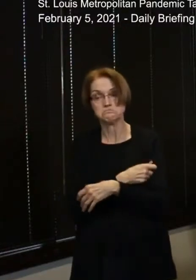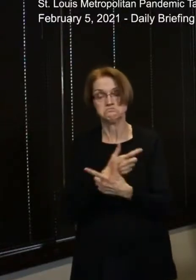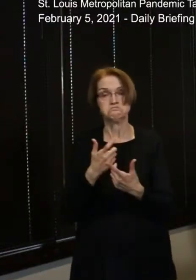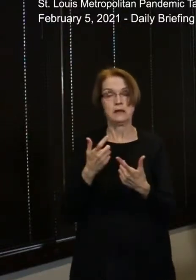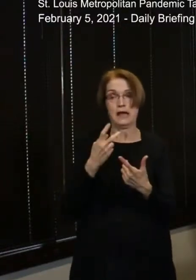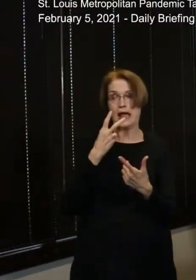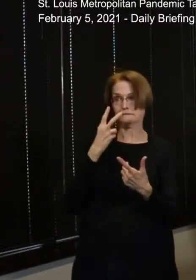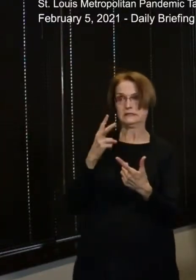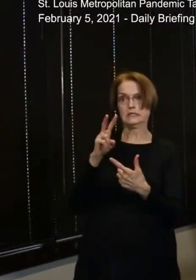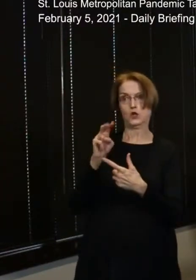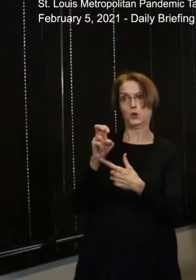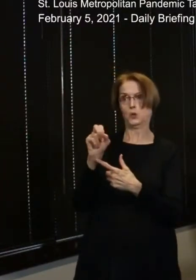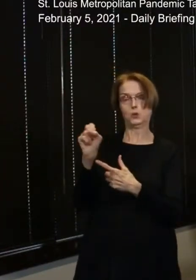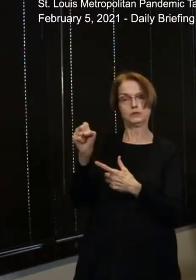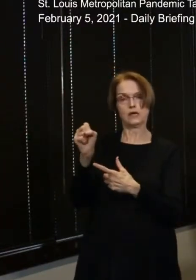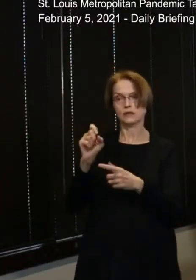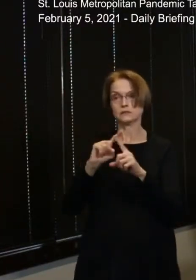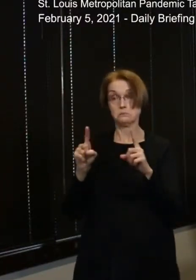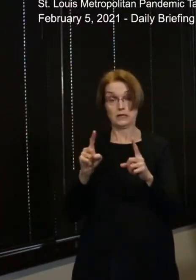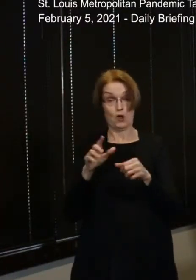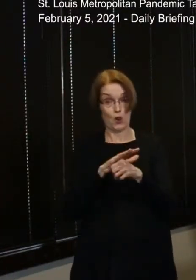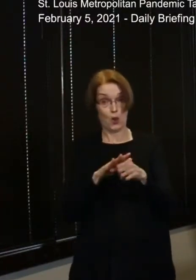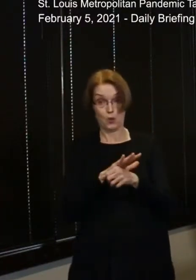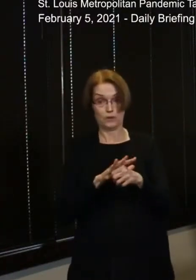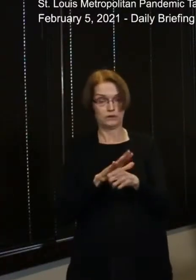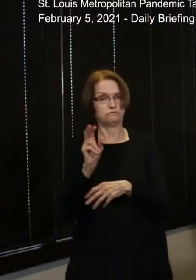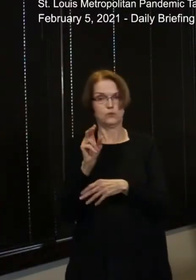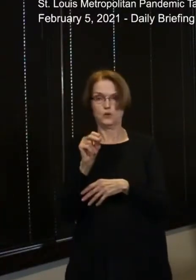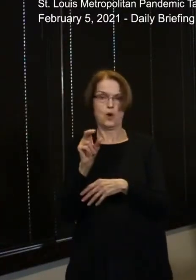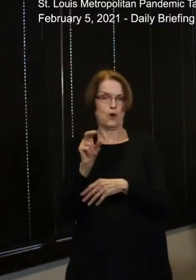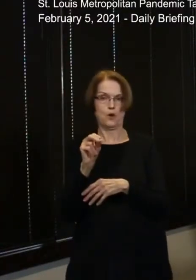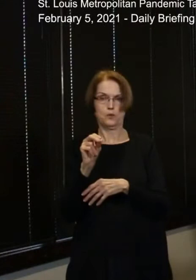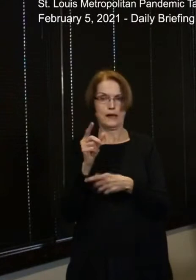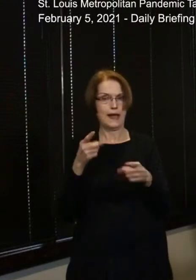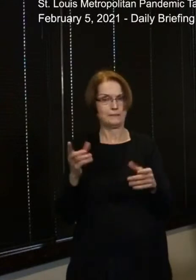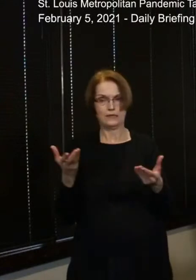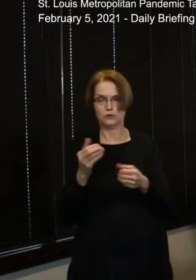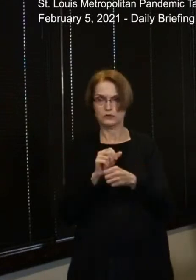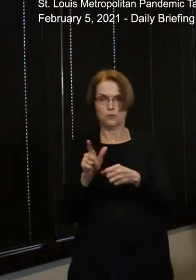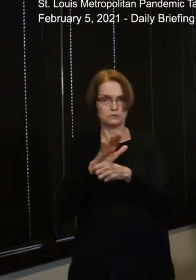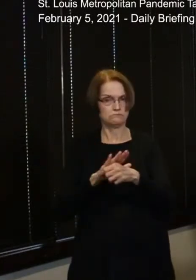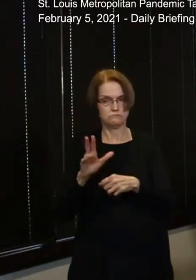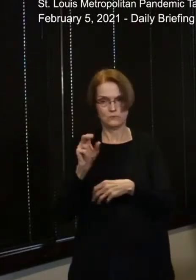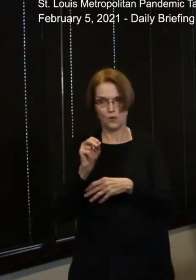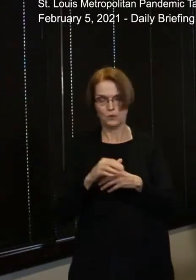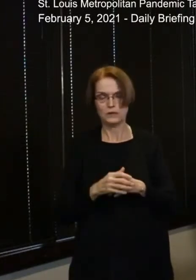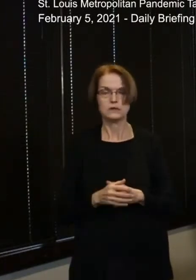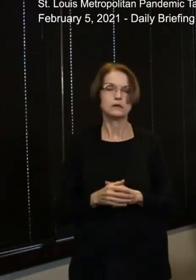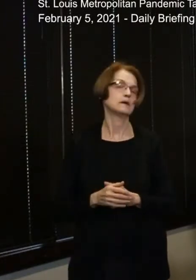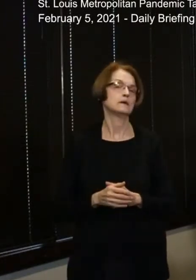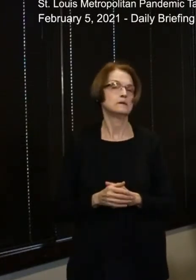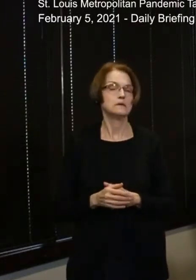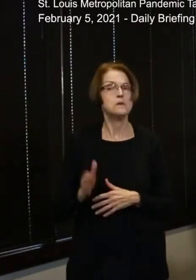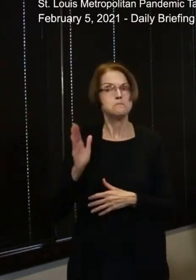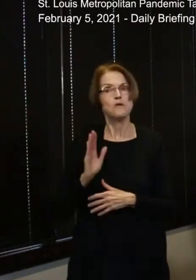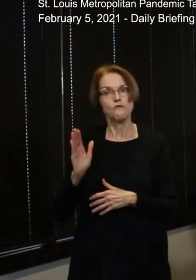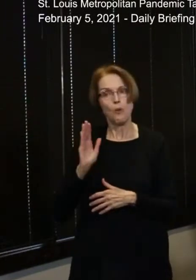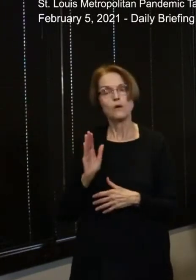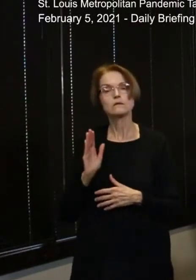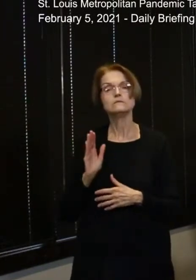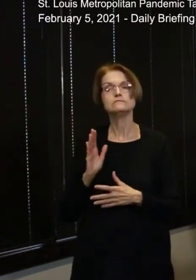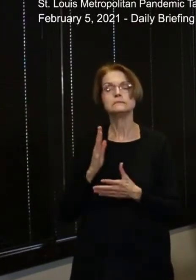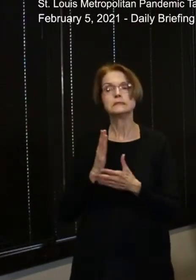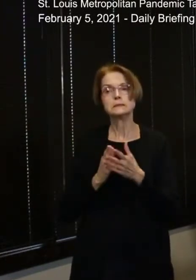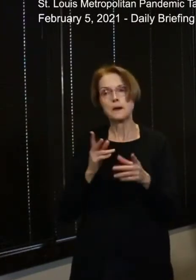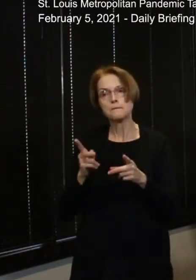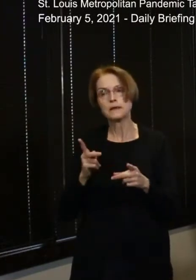not heard of it anyway from any of our providers that this has been happening. There have been some attempts to